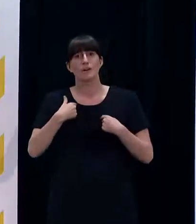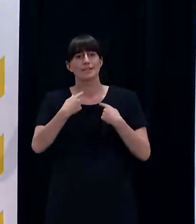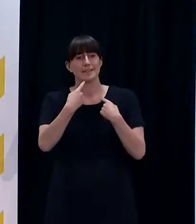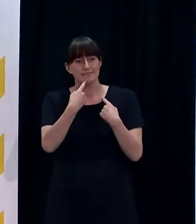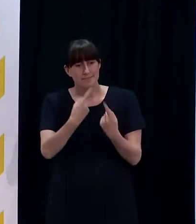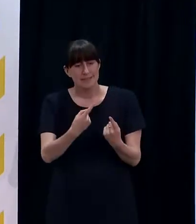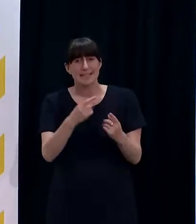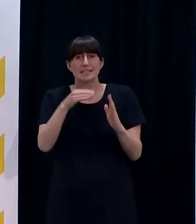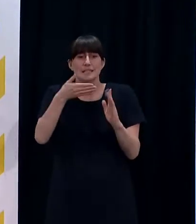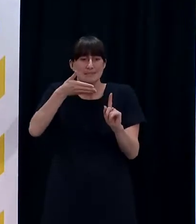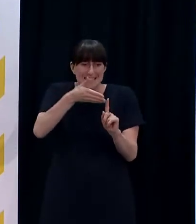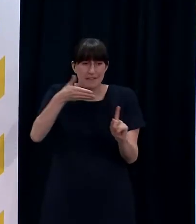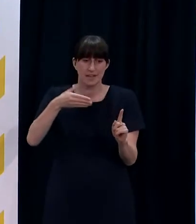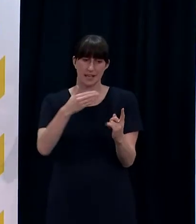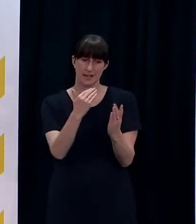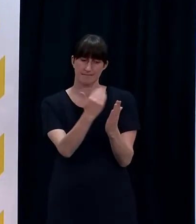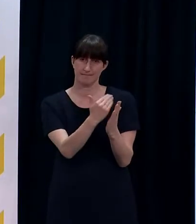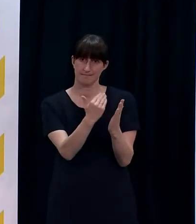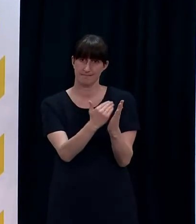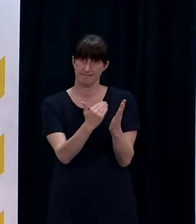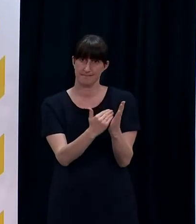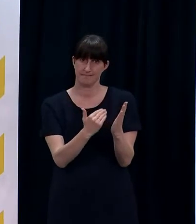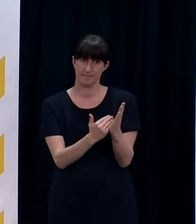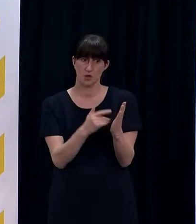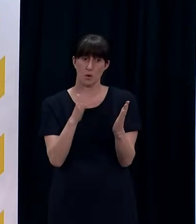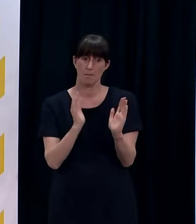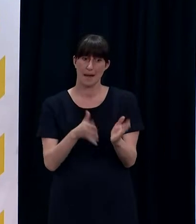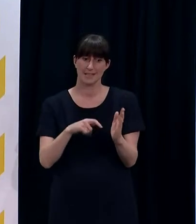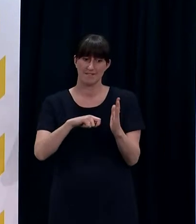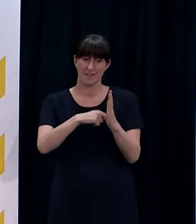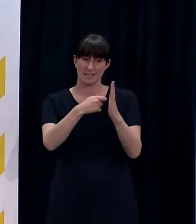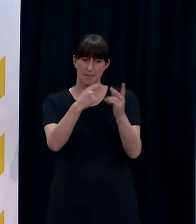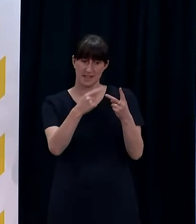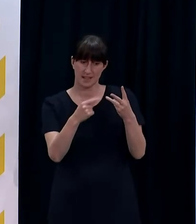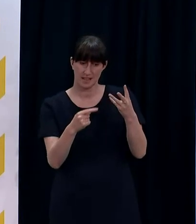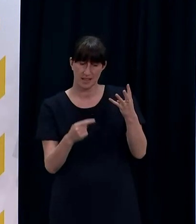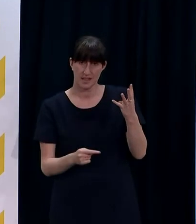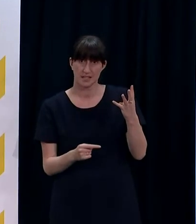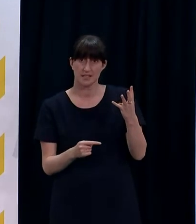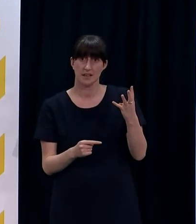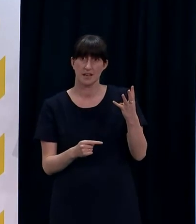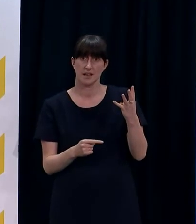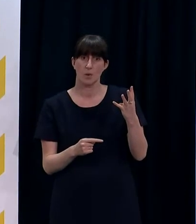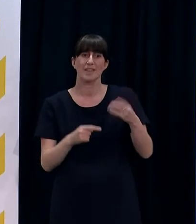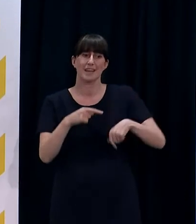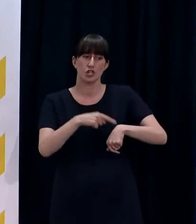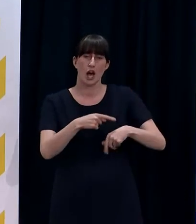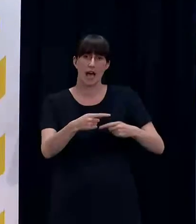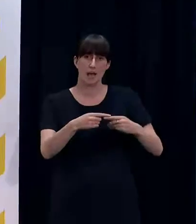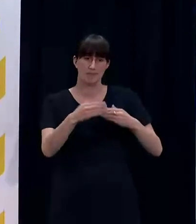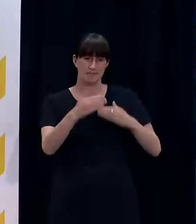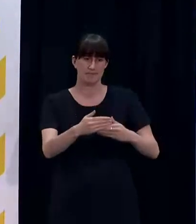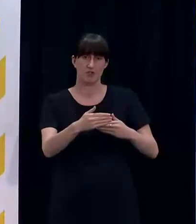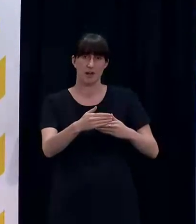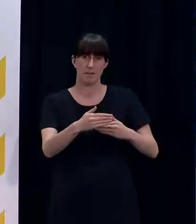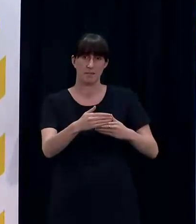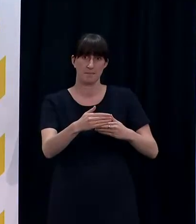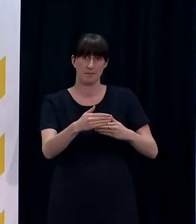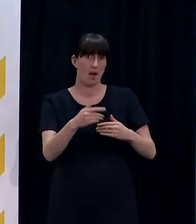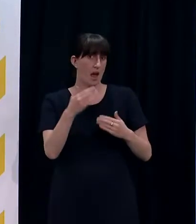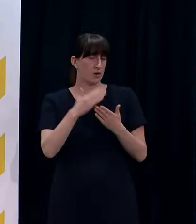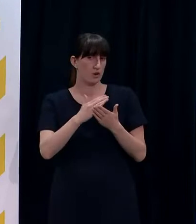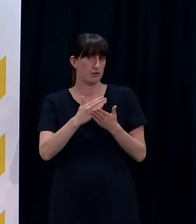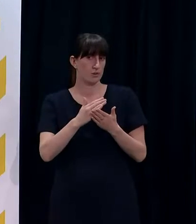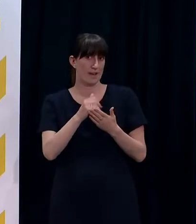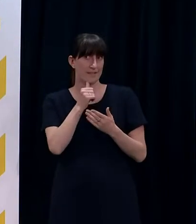specific indicators that they have to meet with a specific timeline. I'm not sure that's happened before, but I'm going to take responsibility for my role